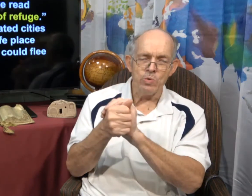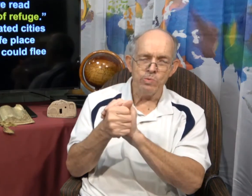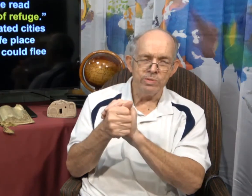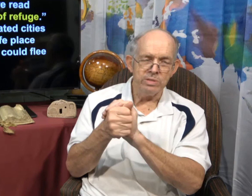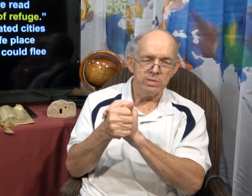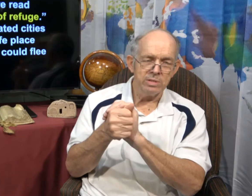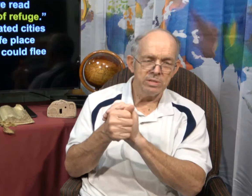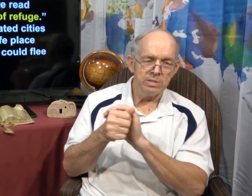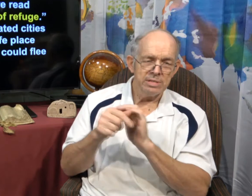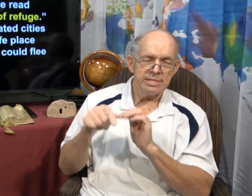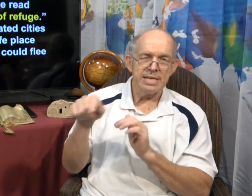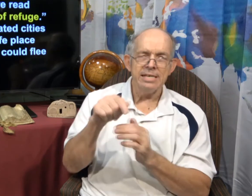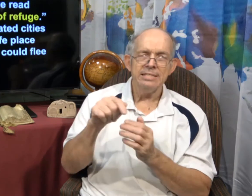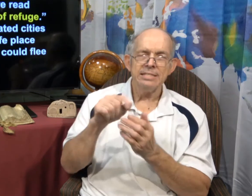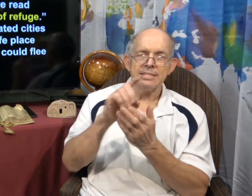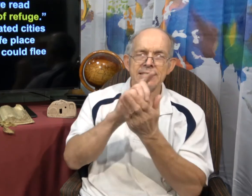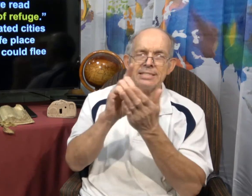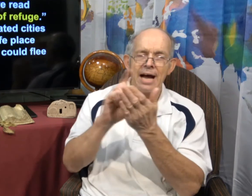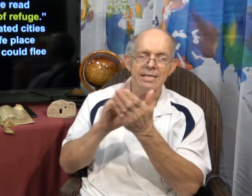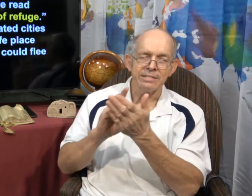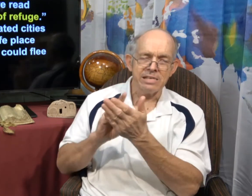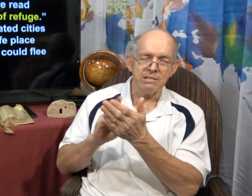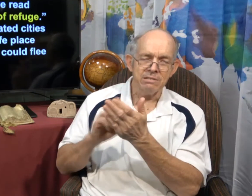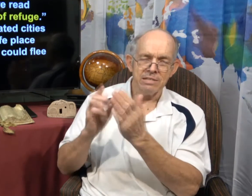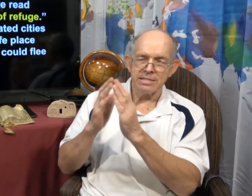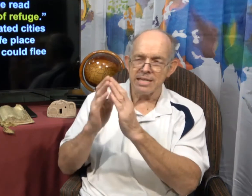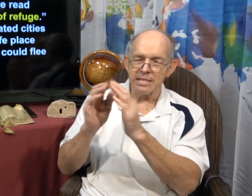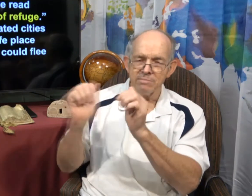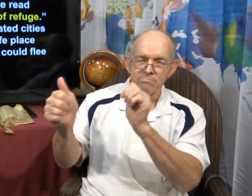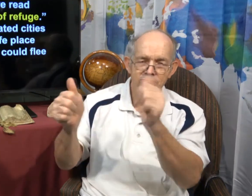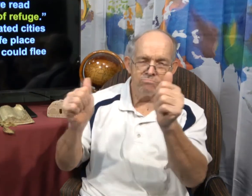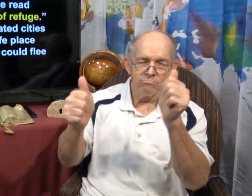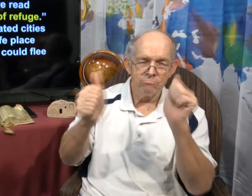refuge, the discharging city